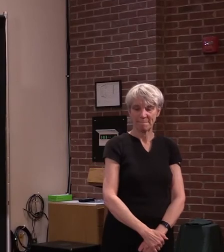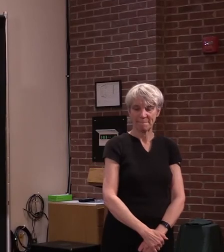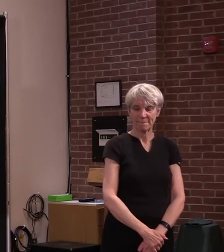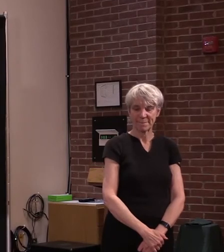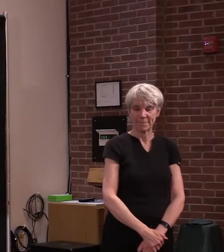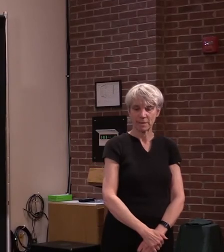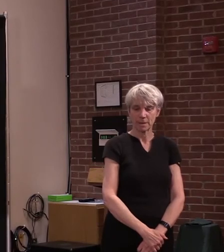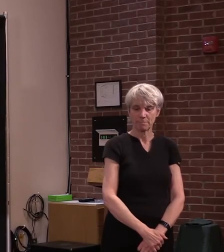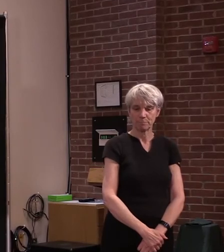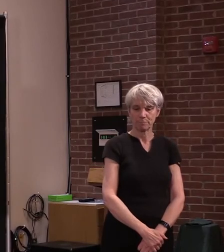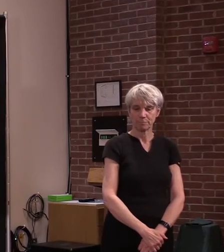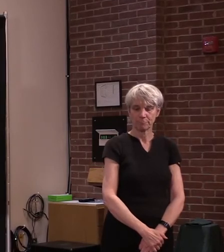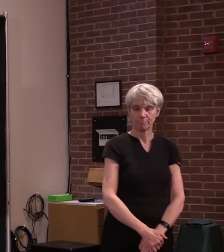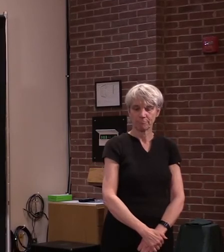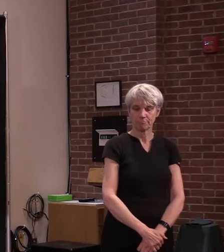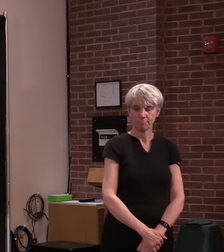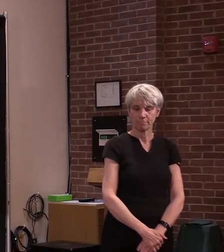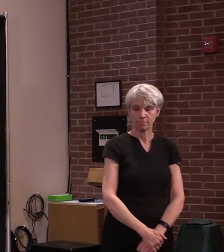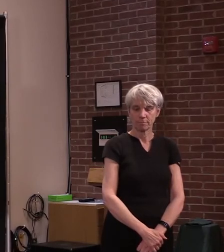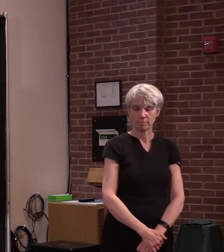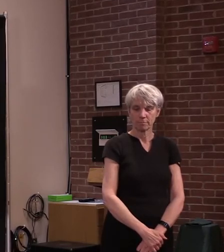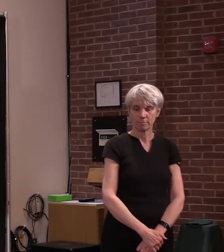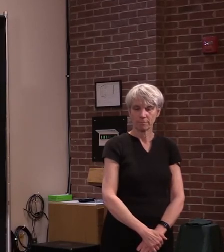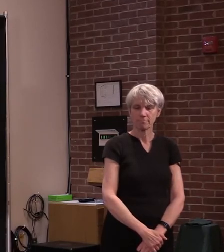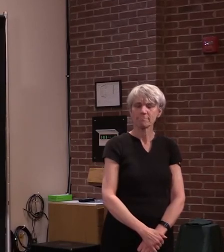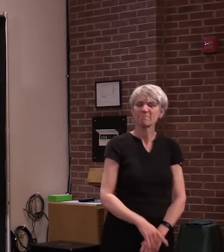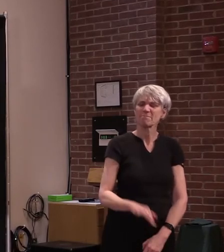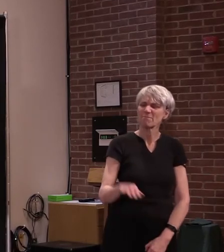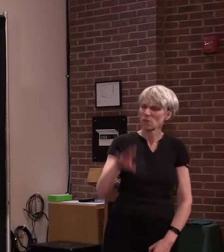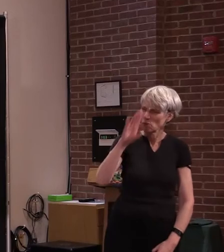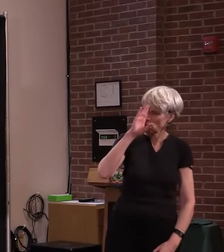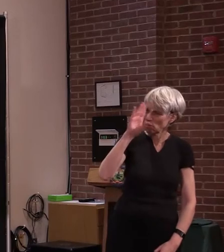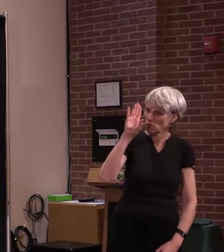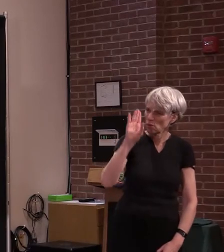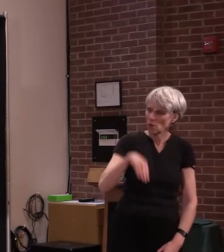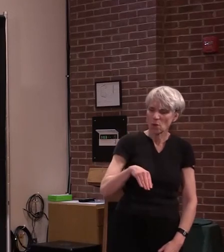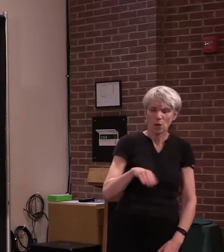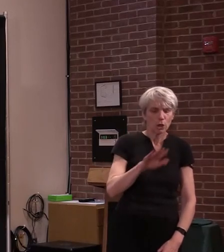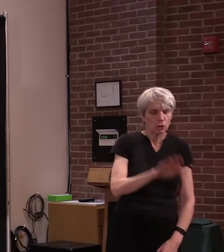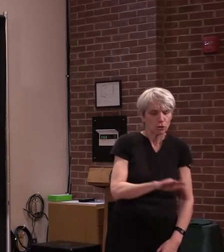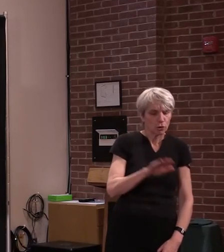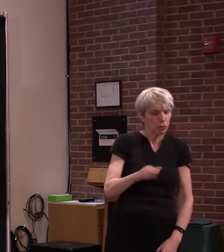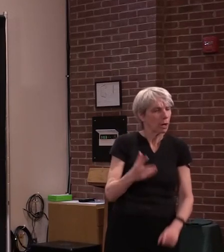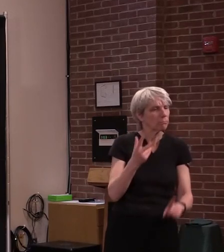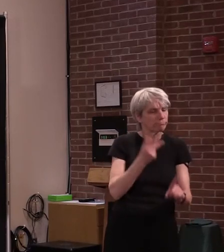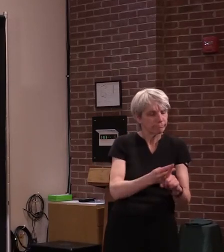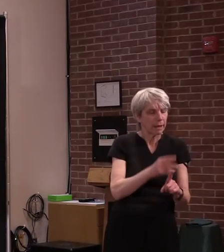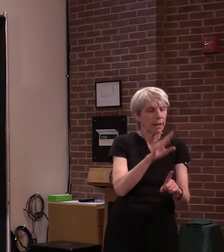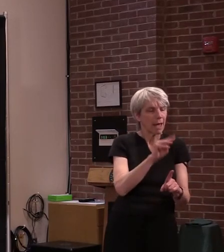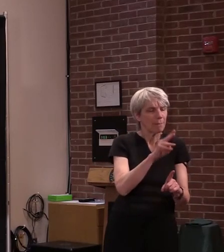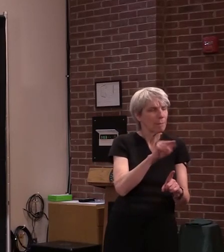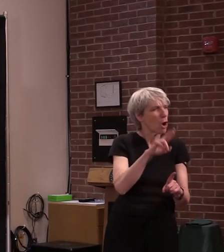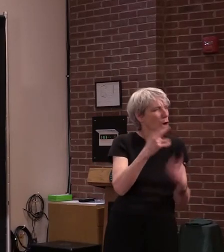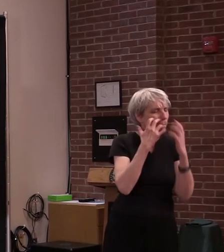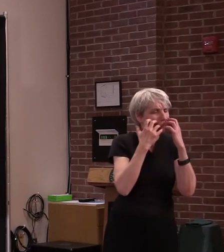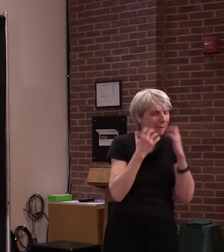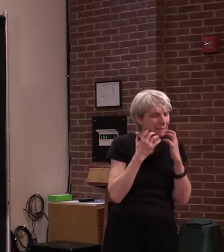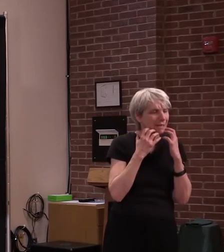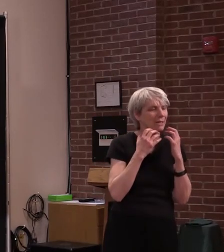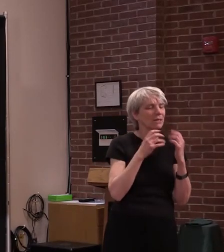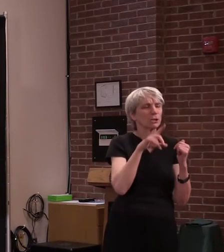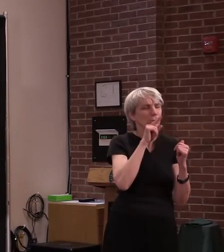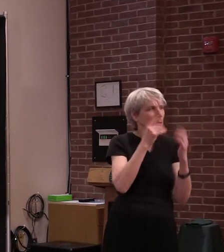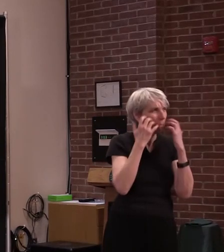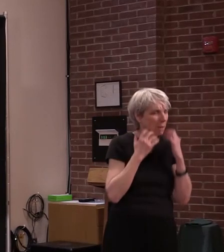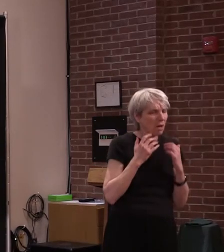that the immunizations for the childhood diseases, MMR and chickenpox, is over 90%, I was wondering what